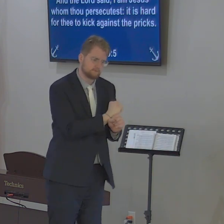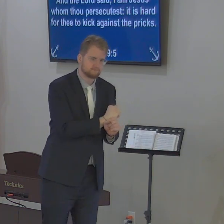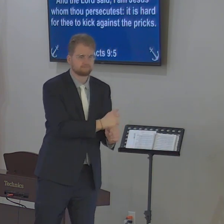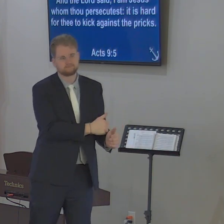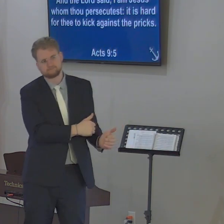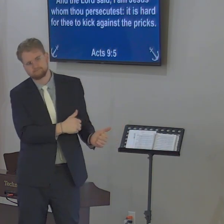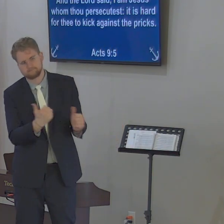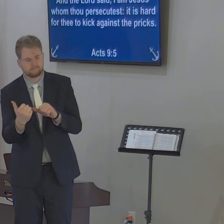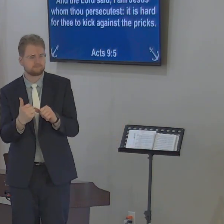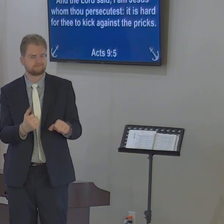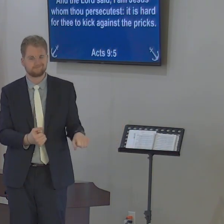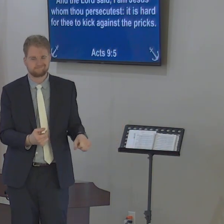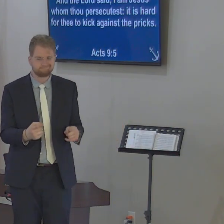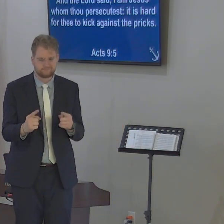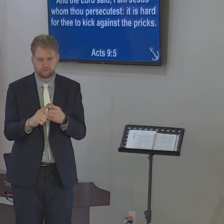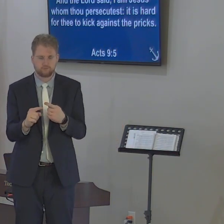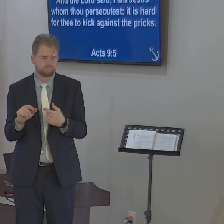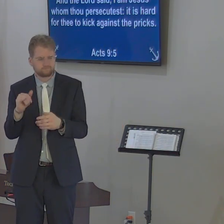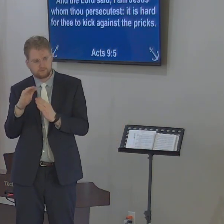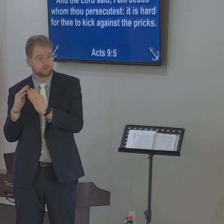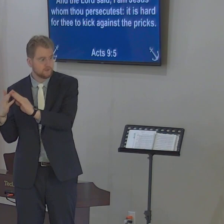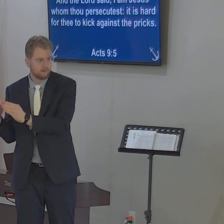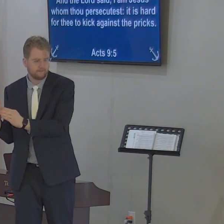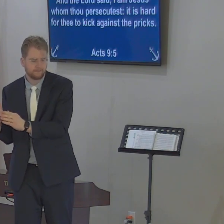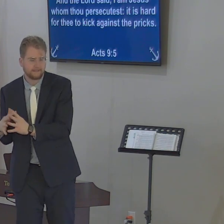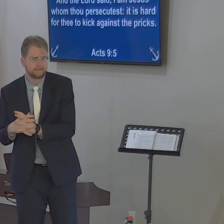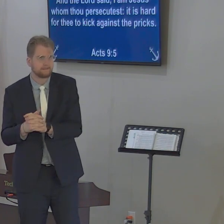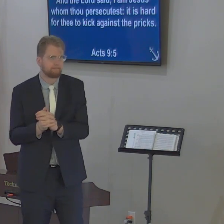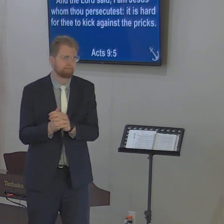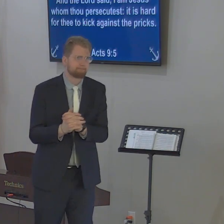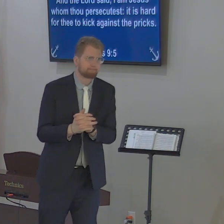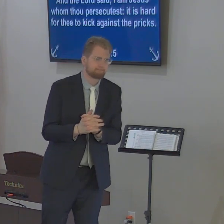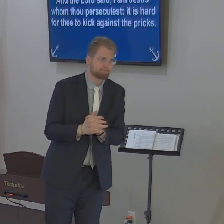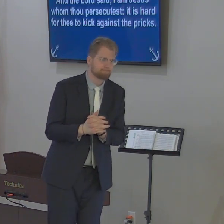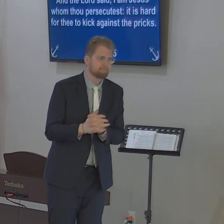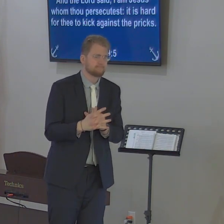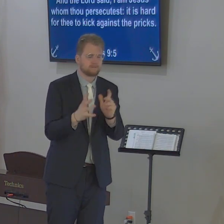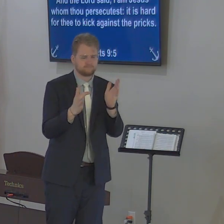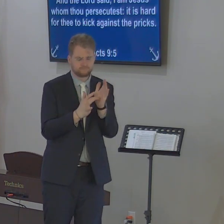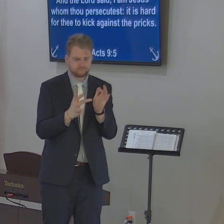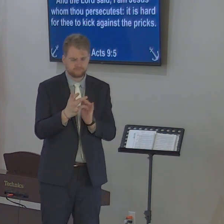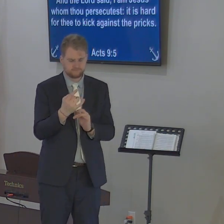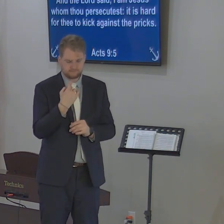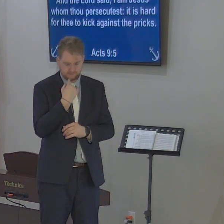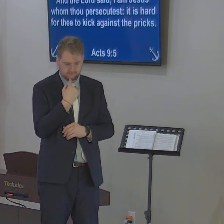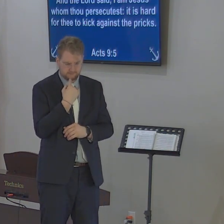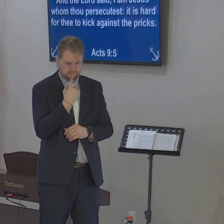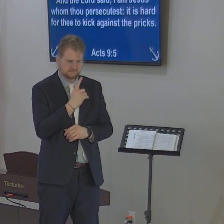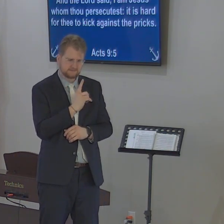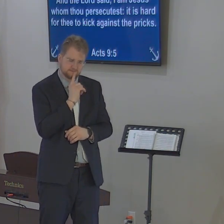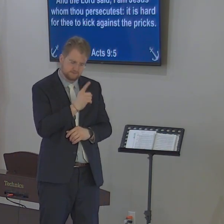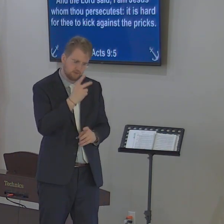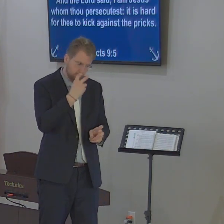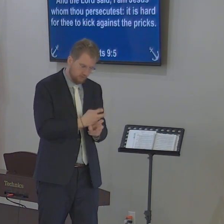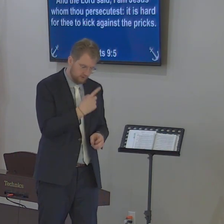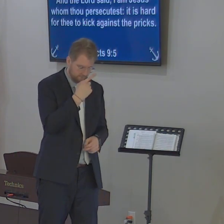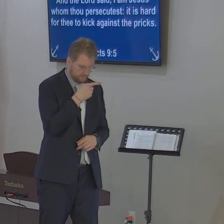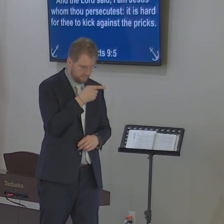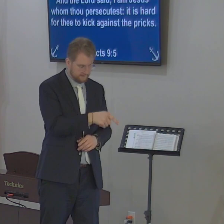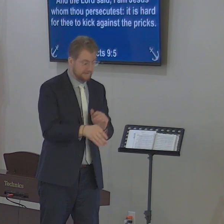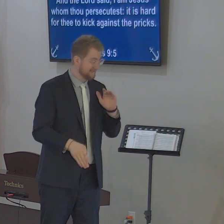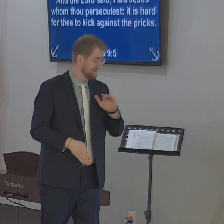And on his way, Jesus meets him, and he states this. I'm going to say it again, and we'll get right in it. He says, it is hard for thee to